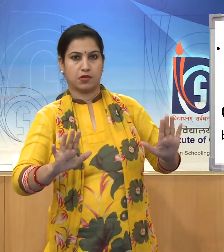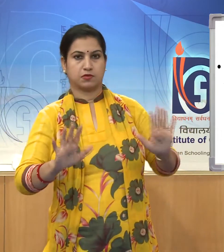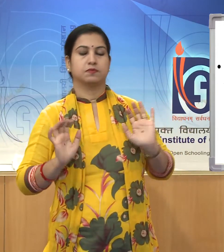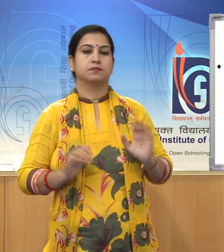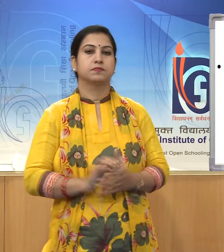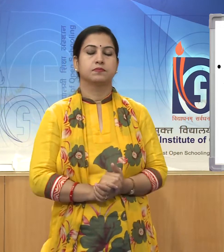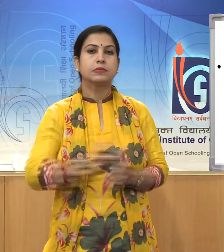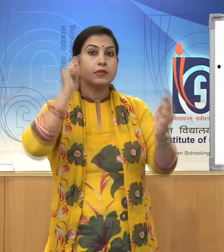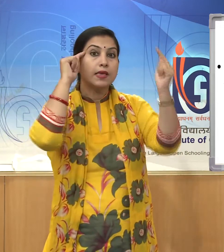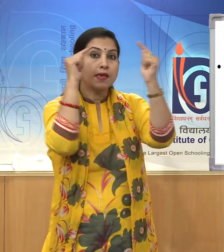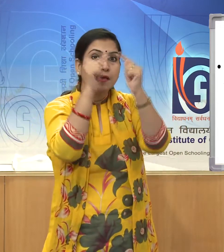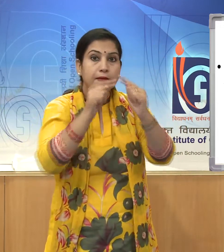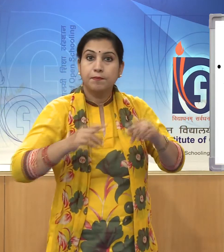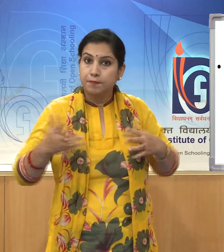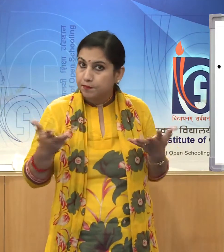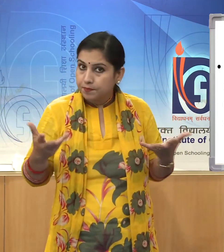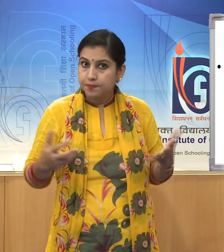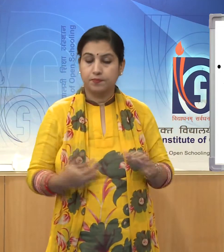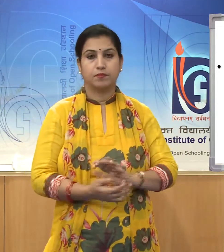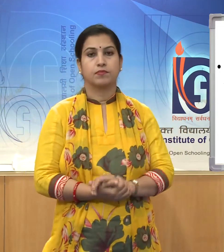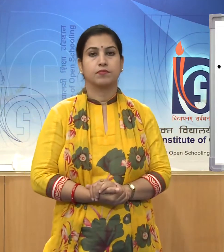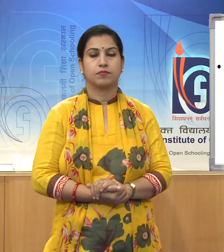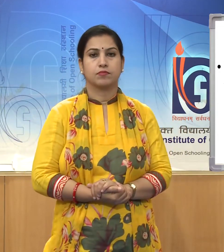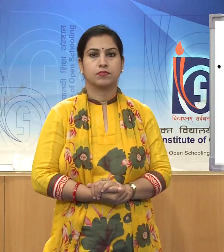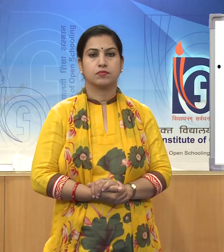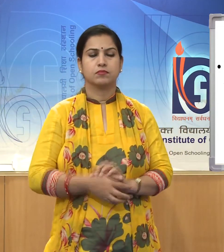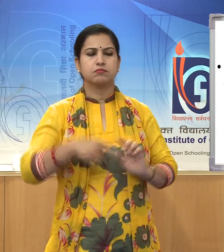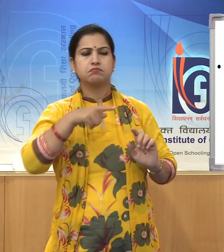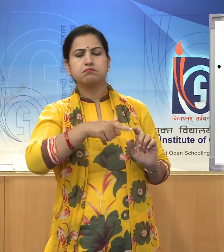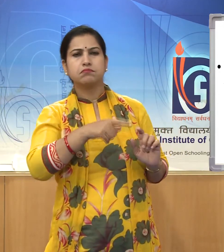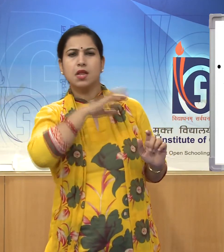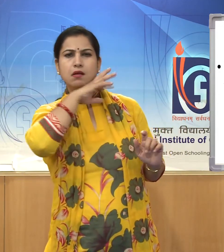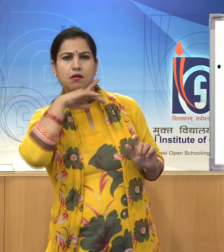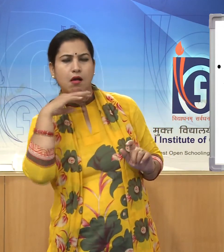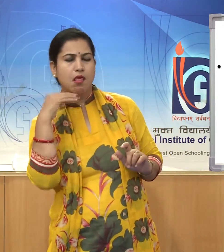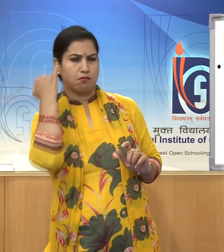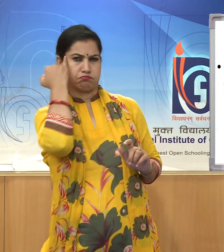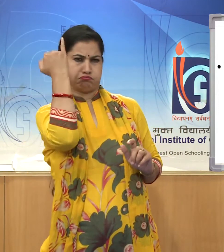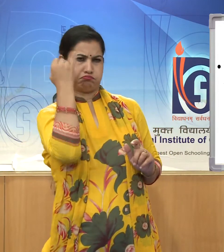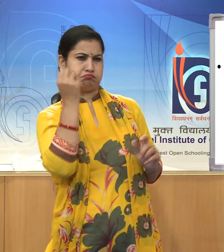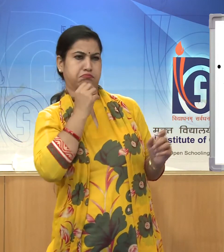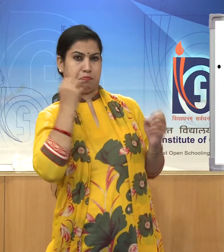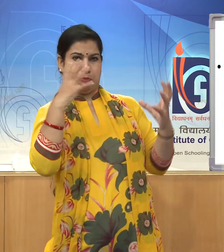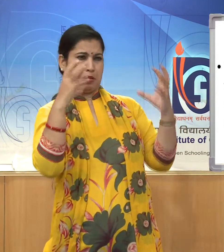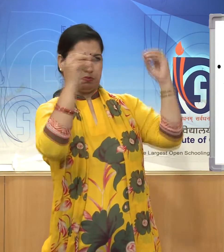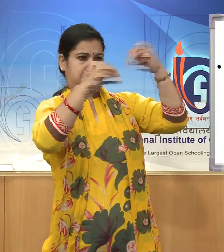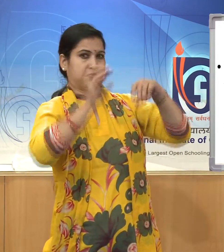The purpose was presenting the form, not richness of color in terms